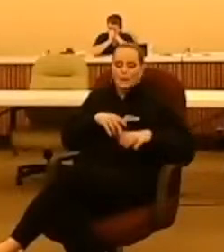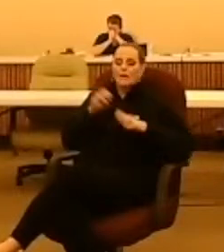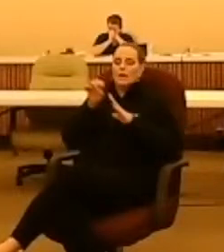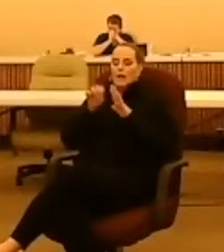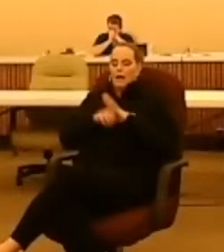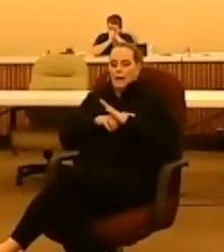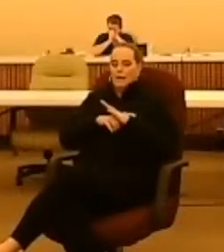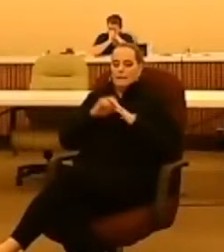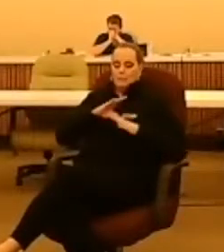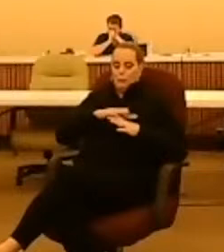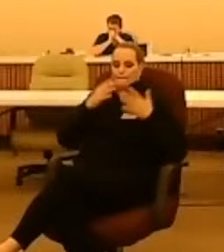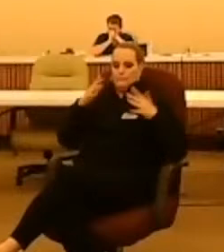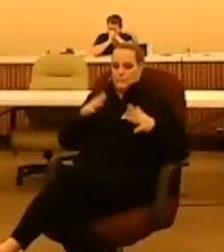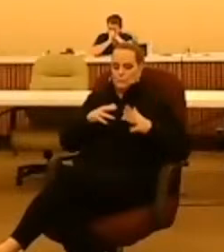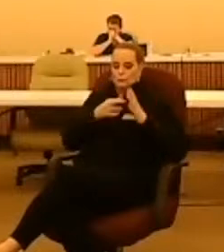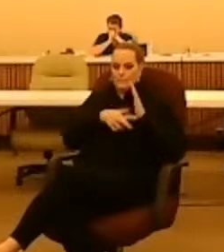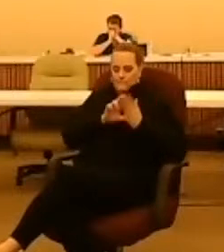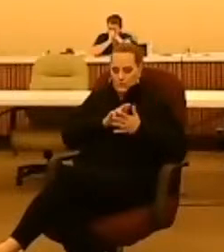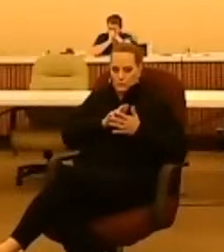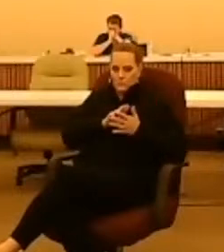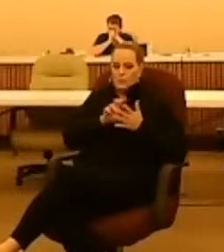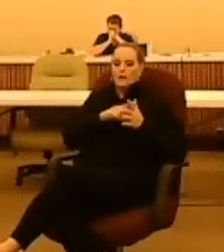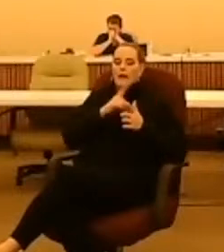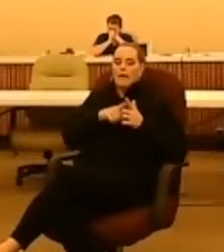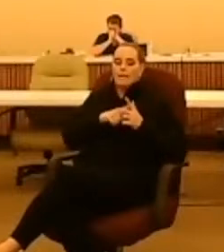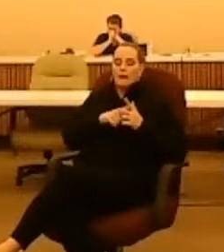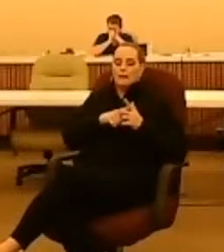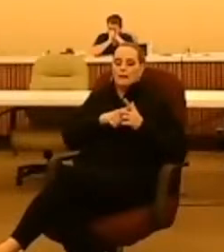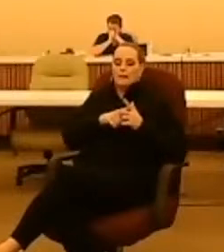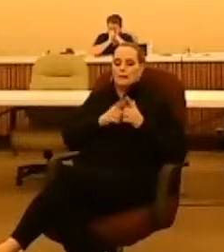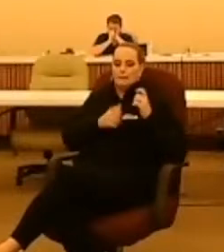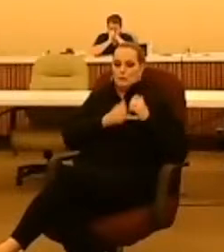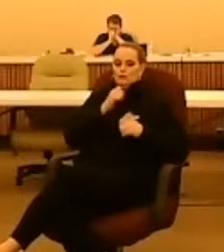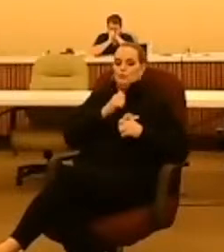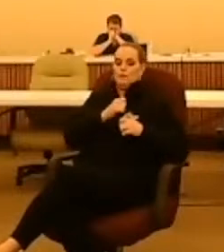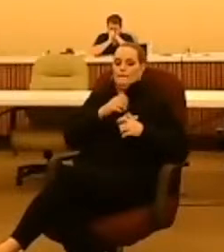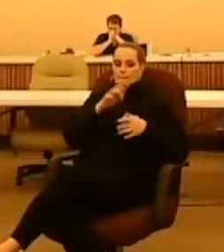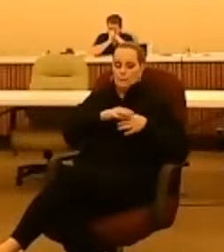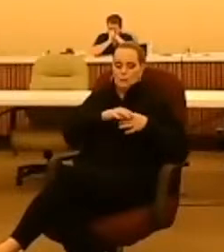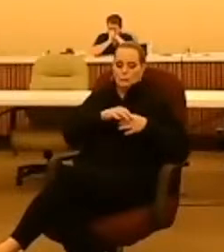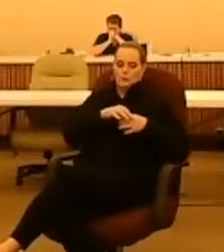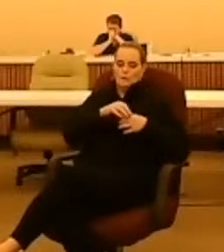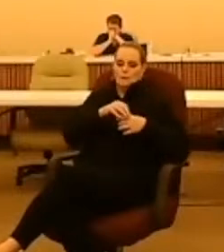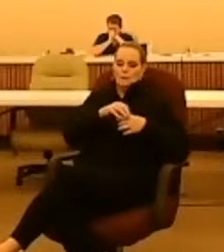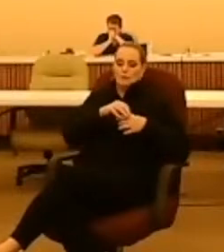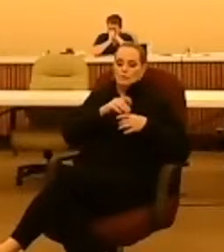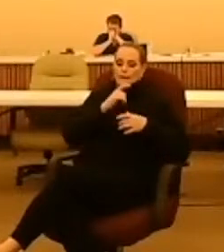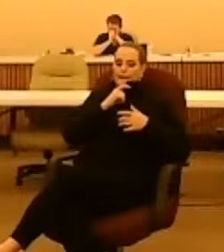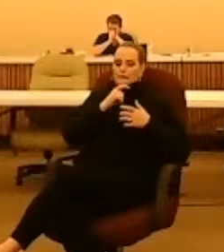review, and upon a majority vote of its members, it can take any of the following actions.